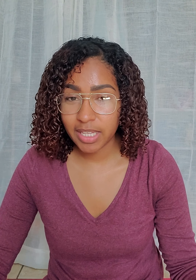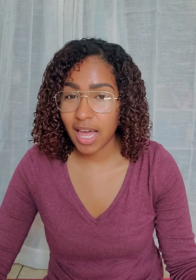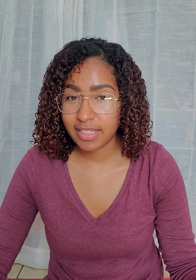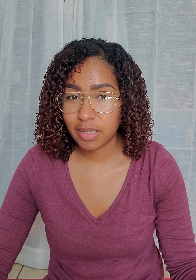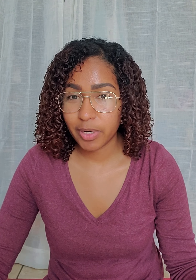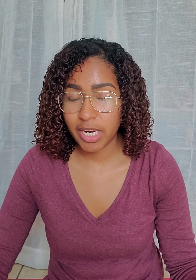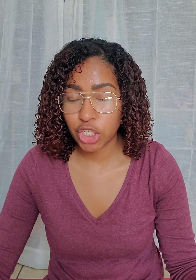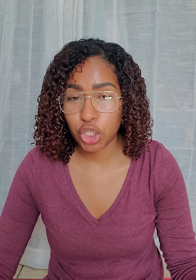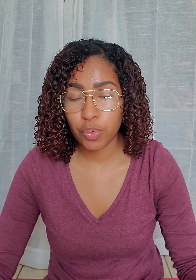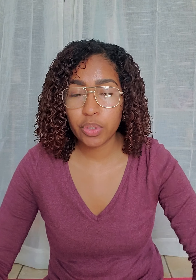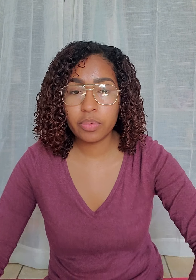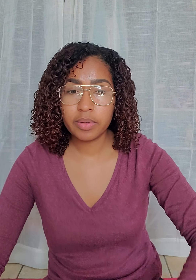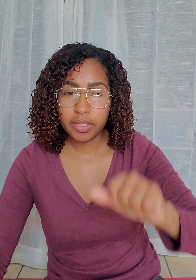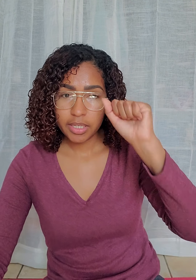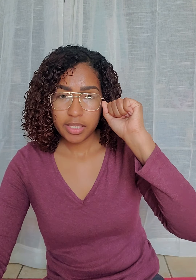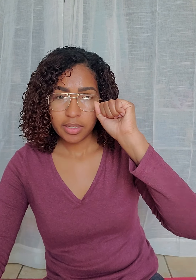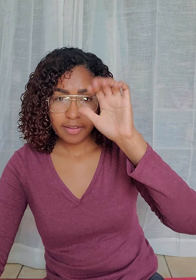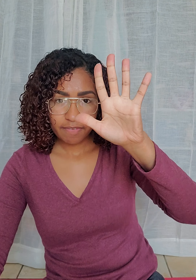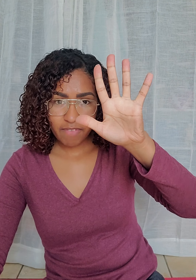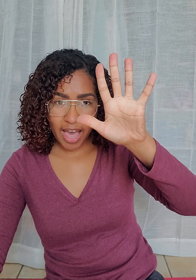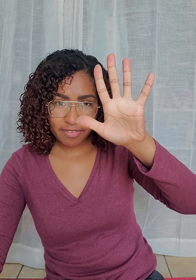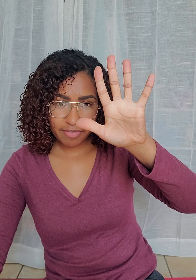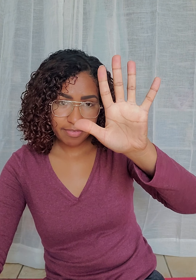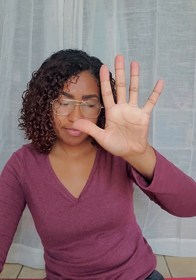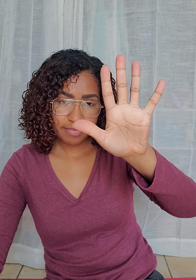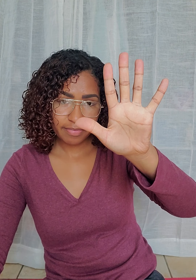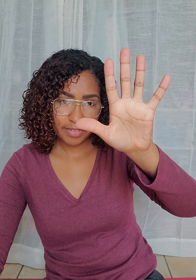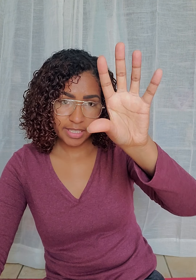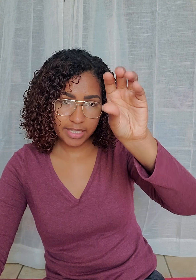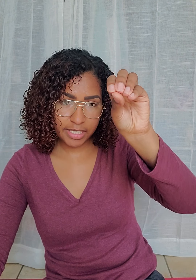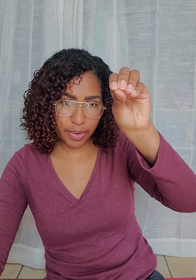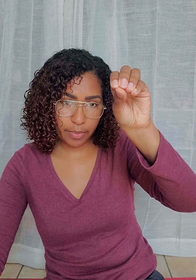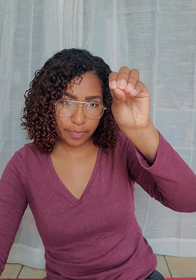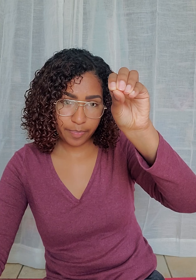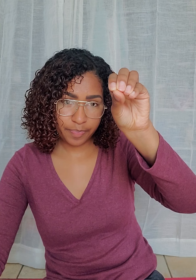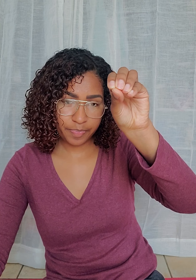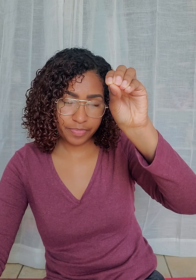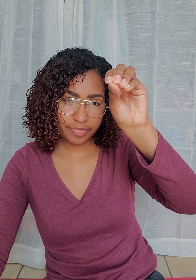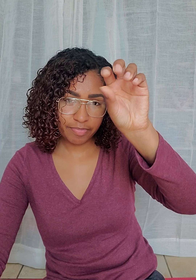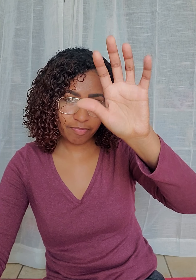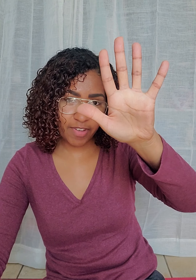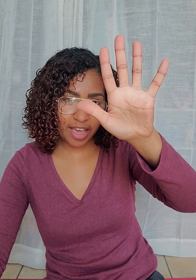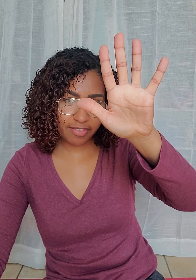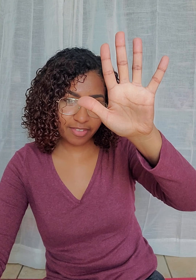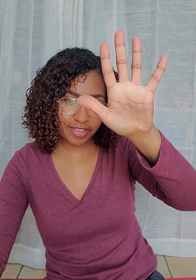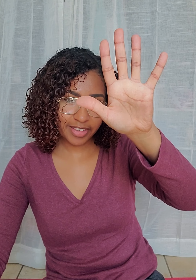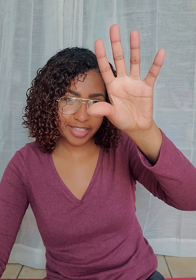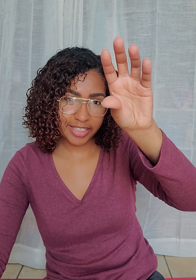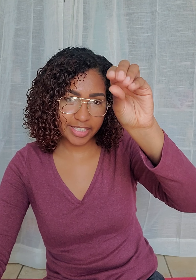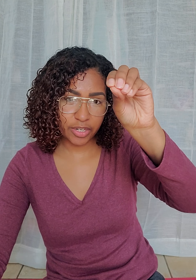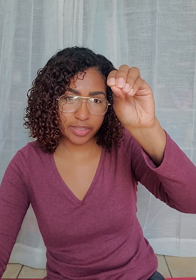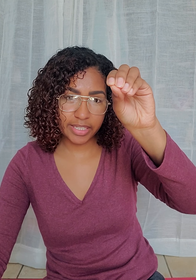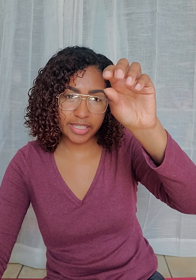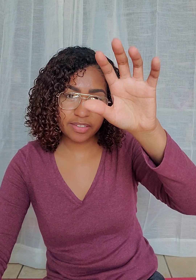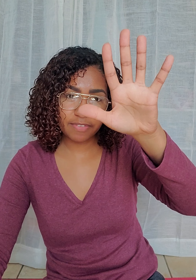last number I show you. 5, 0. 5, 0. This is